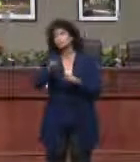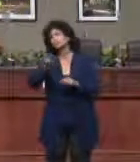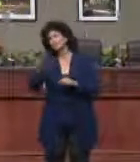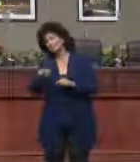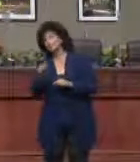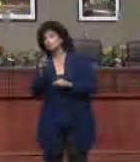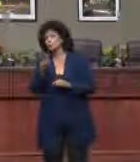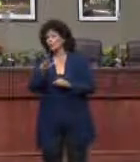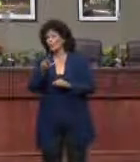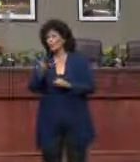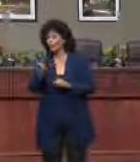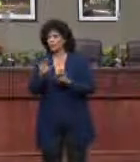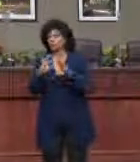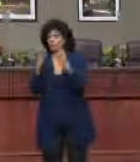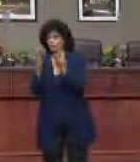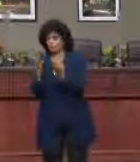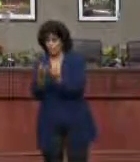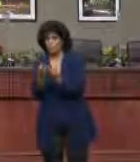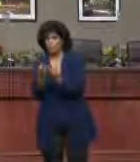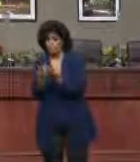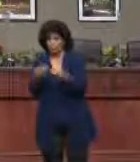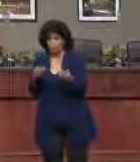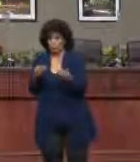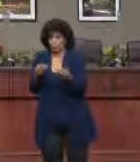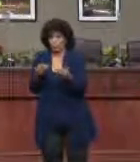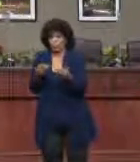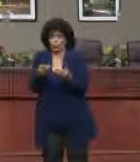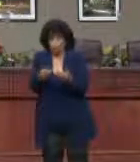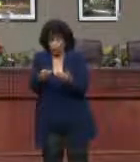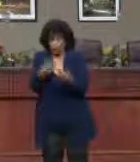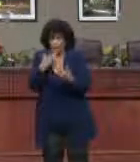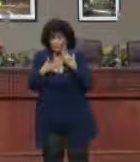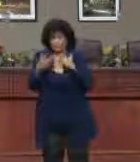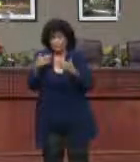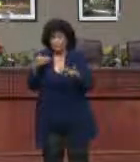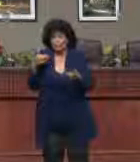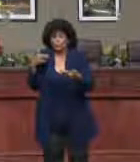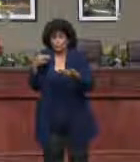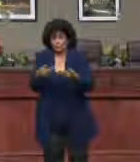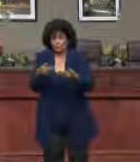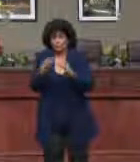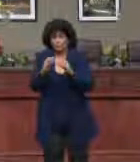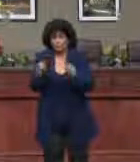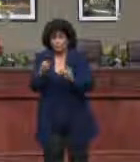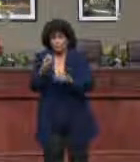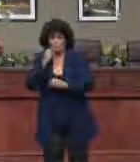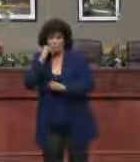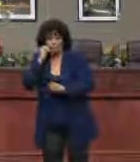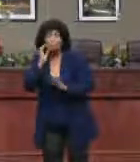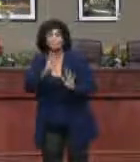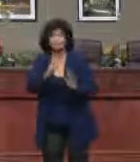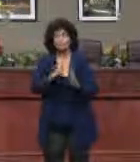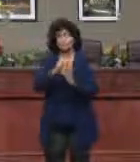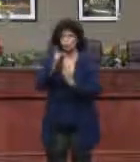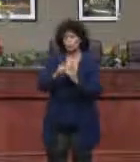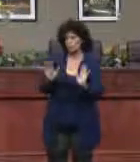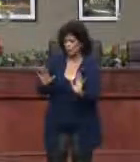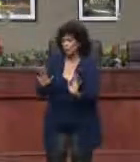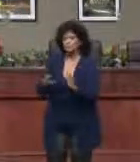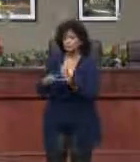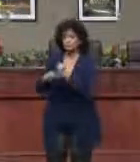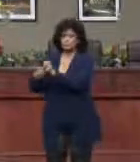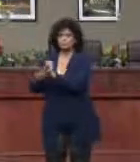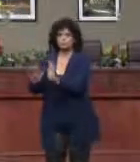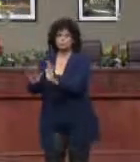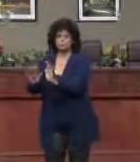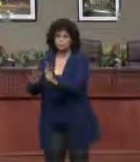from becoming homeless because of our eviction diversion program. We are